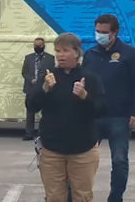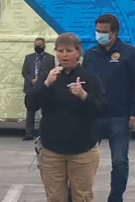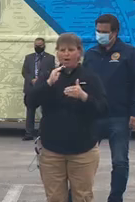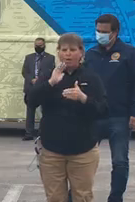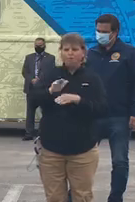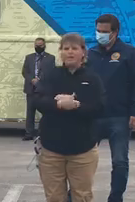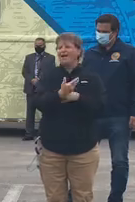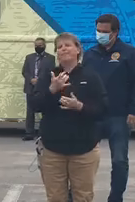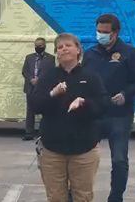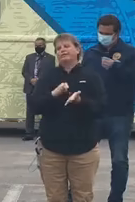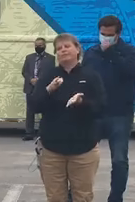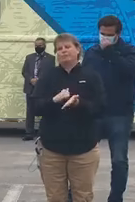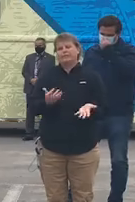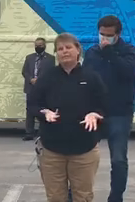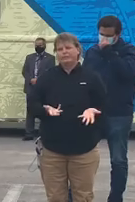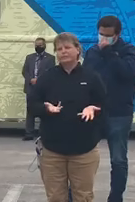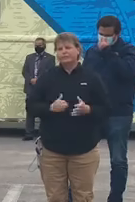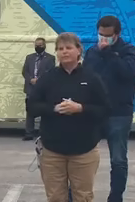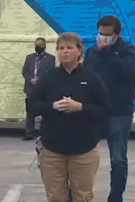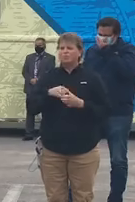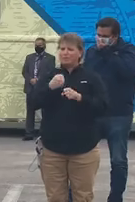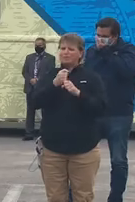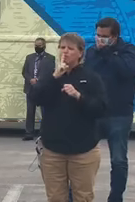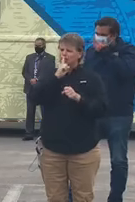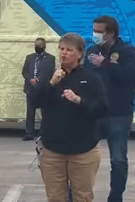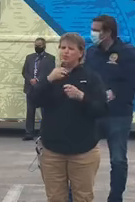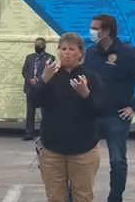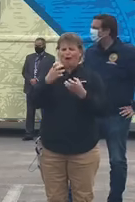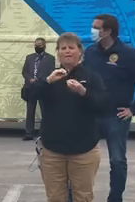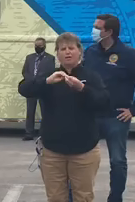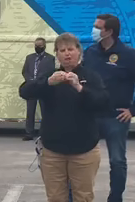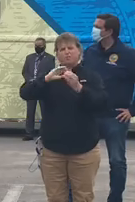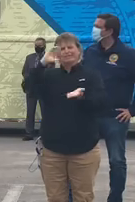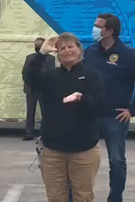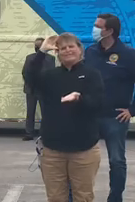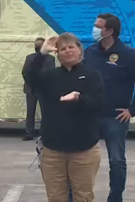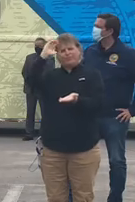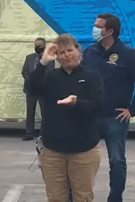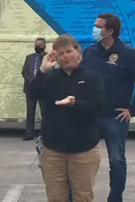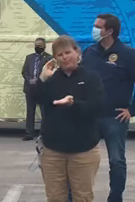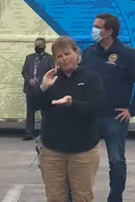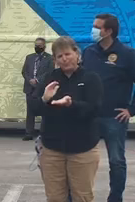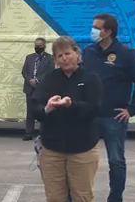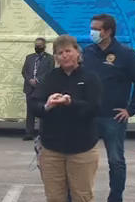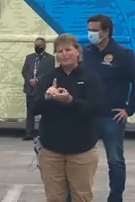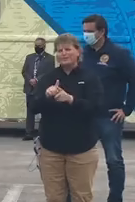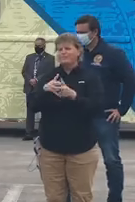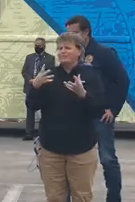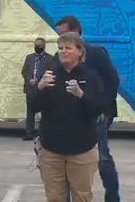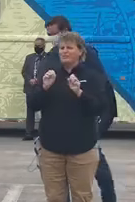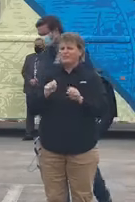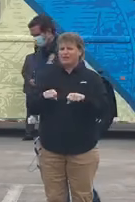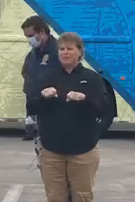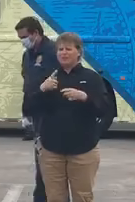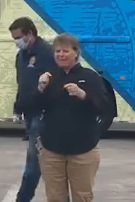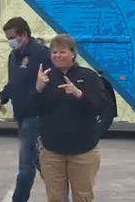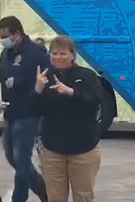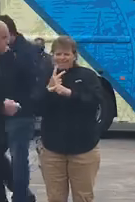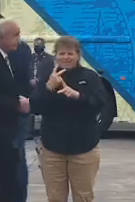level of contagion is always below our level to be able to treat patients that may come positive.